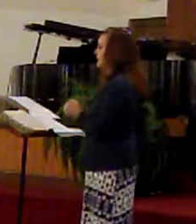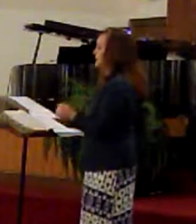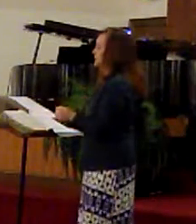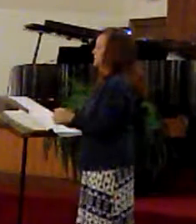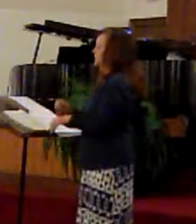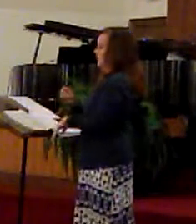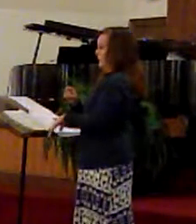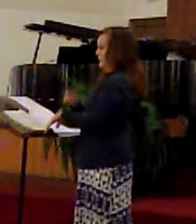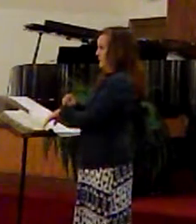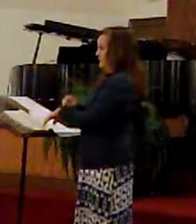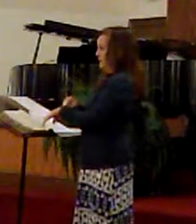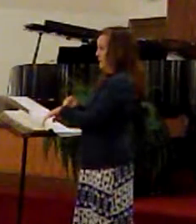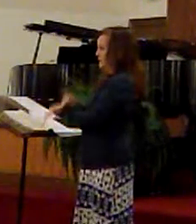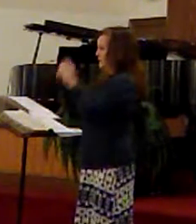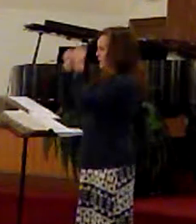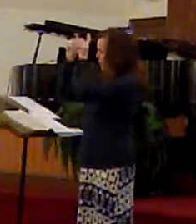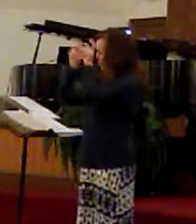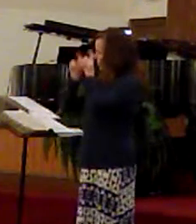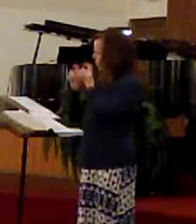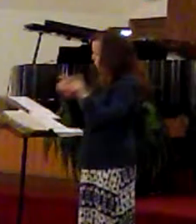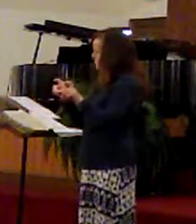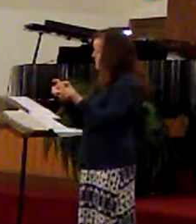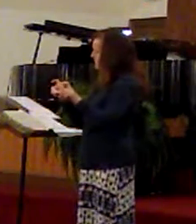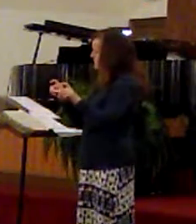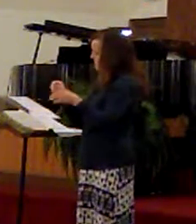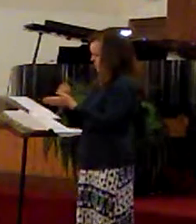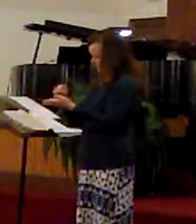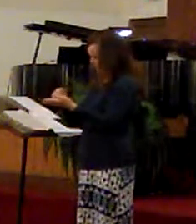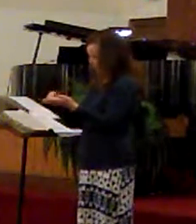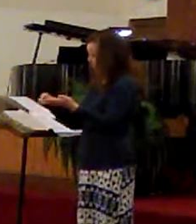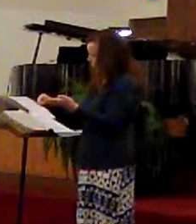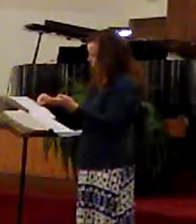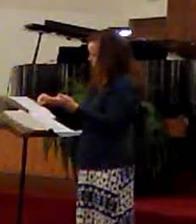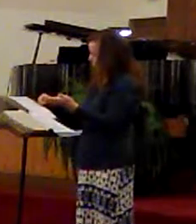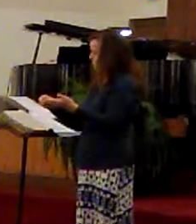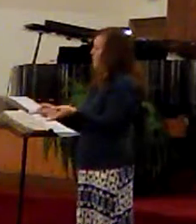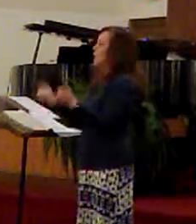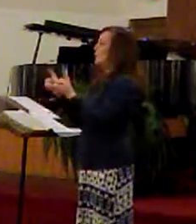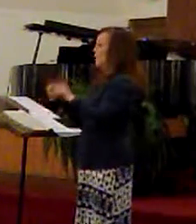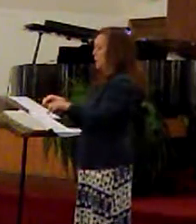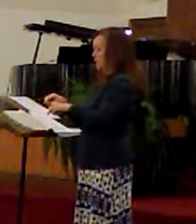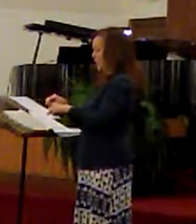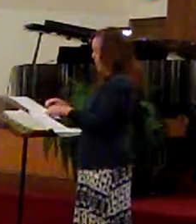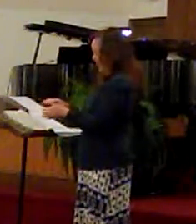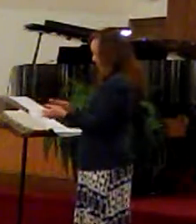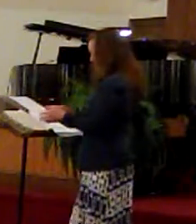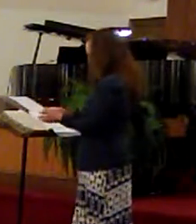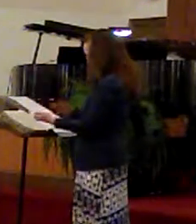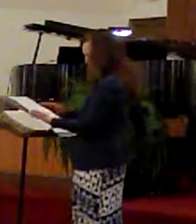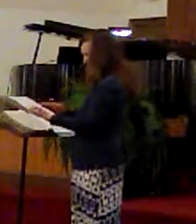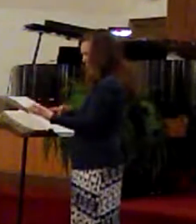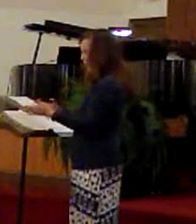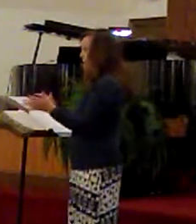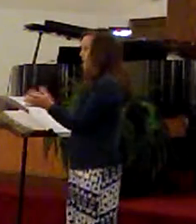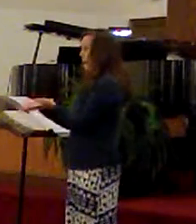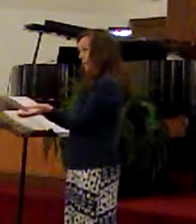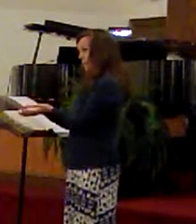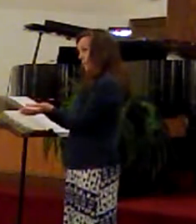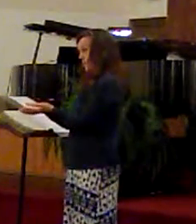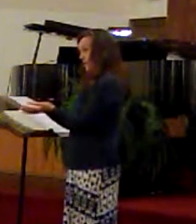time to write down questions that come from your reading. That way we have an understanding